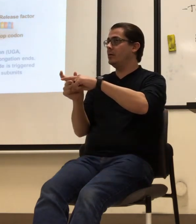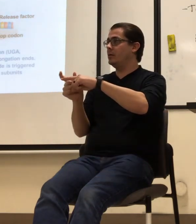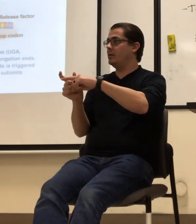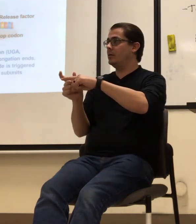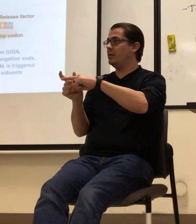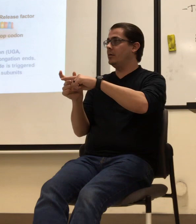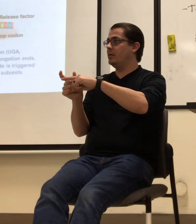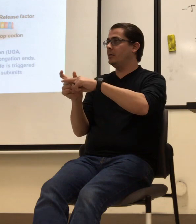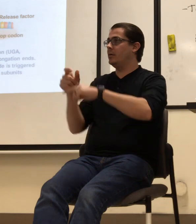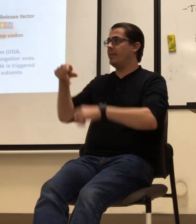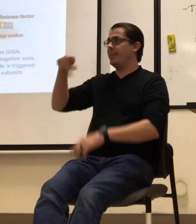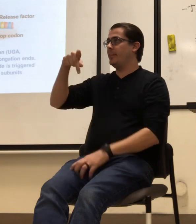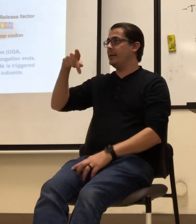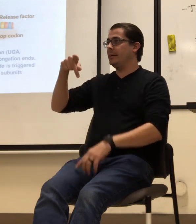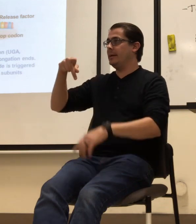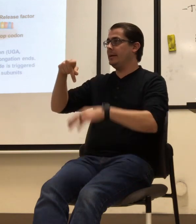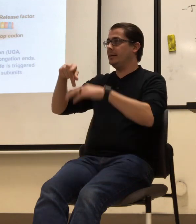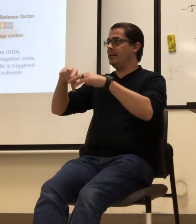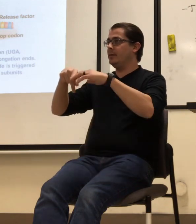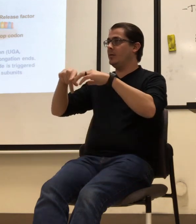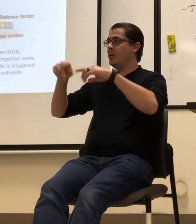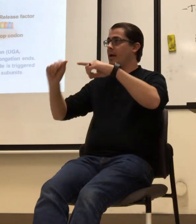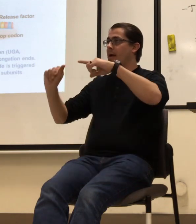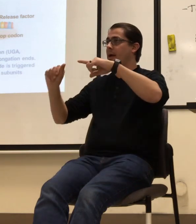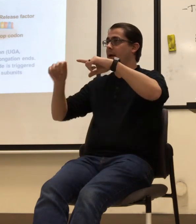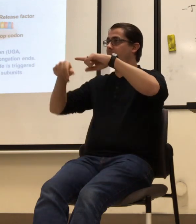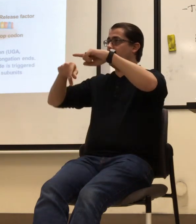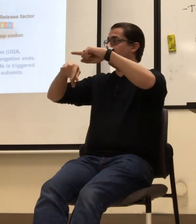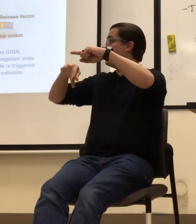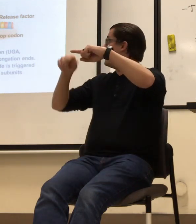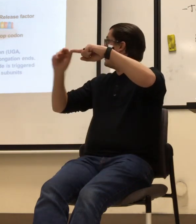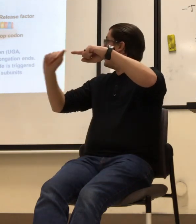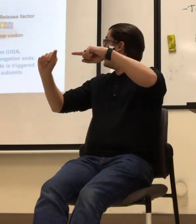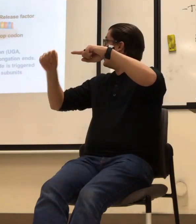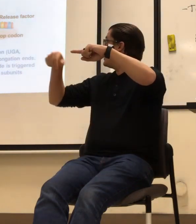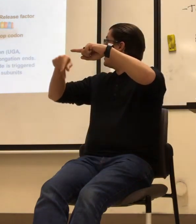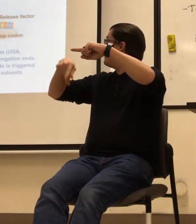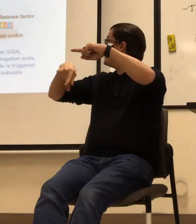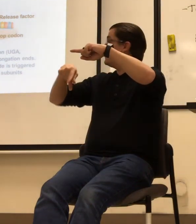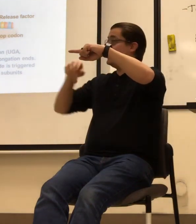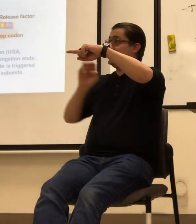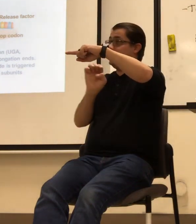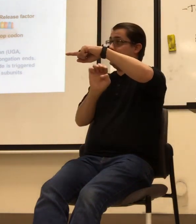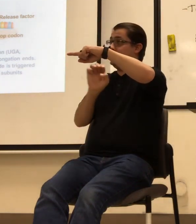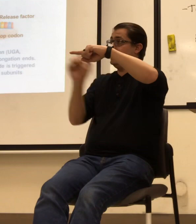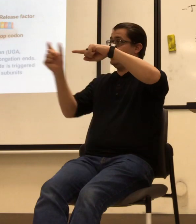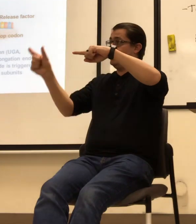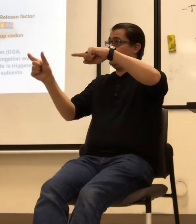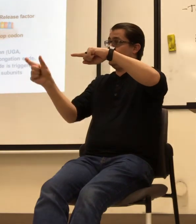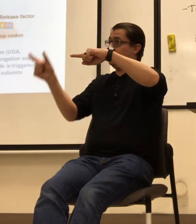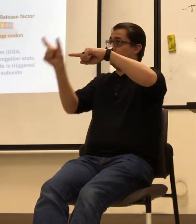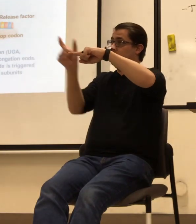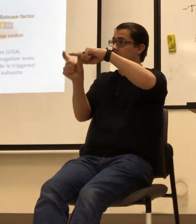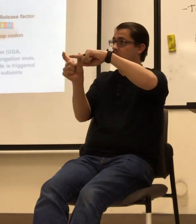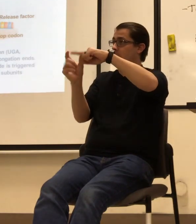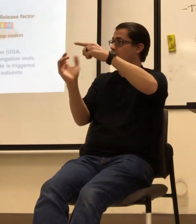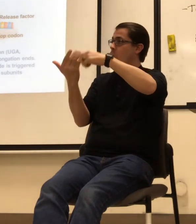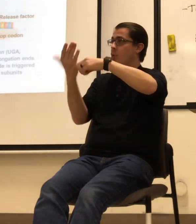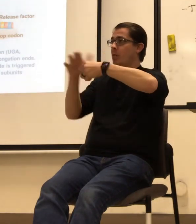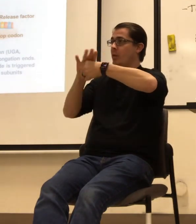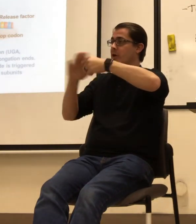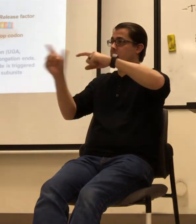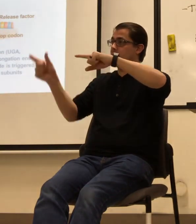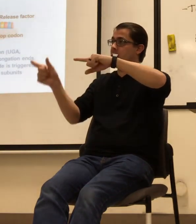to the P site. That's it. That's it. Okay. And when you move over, well, you're moving to a new one.